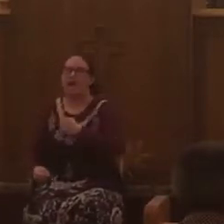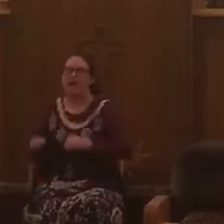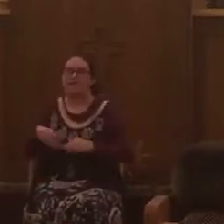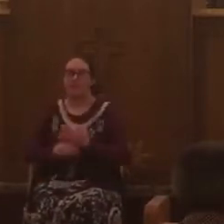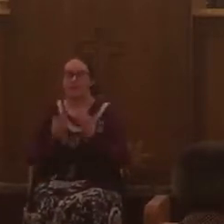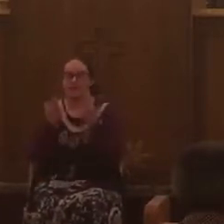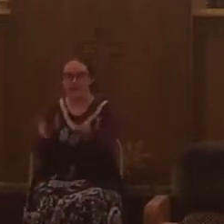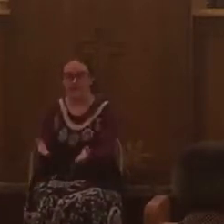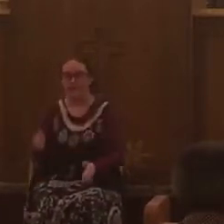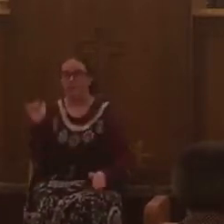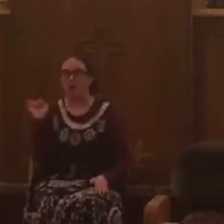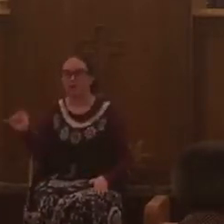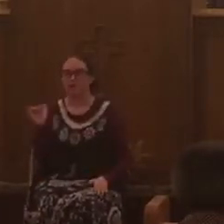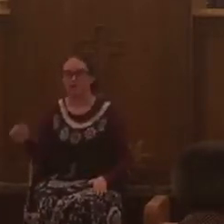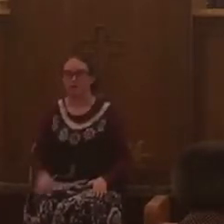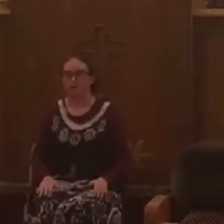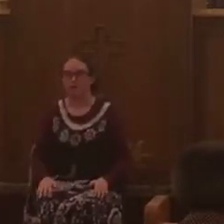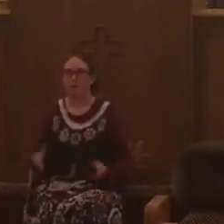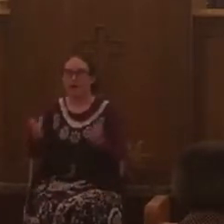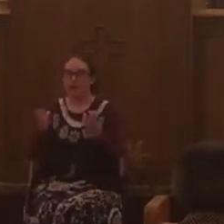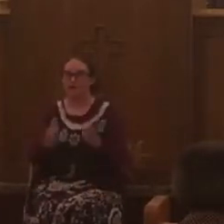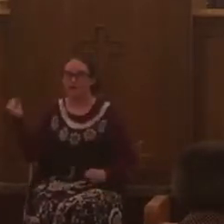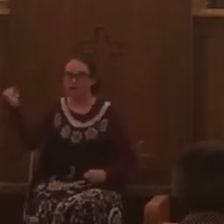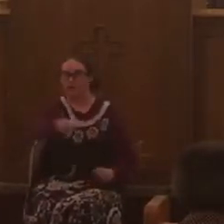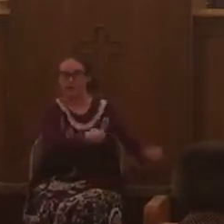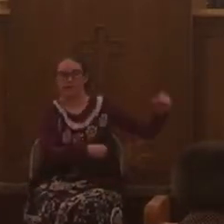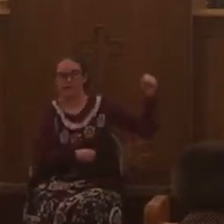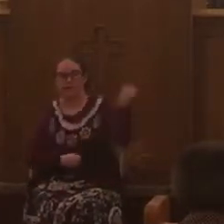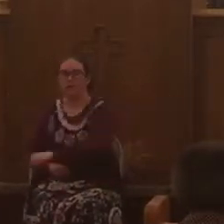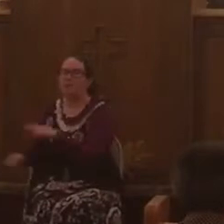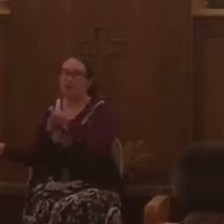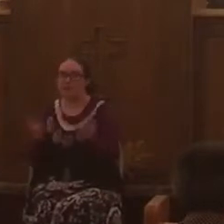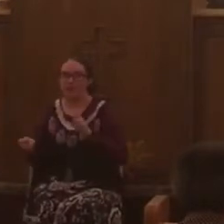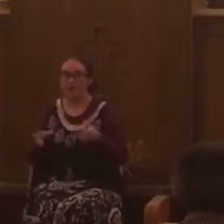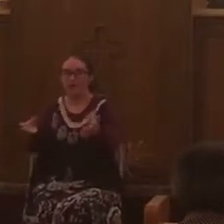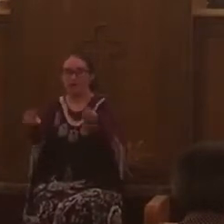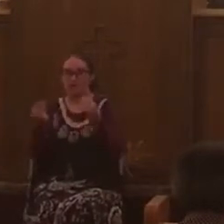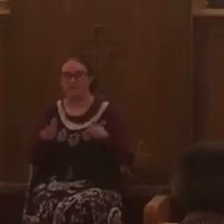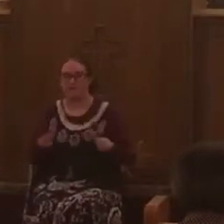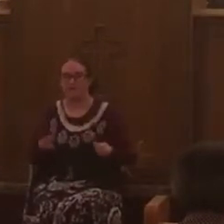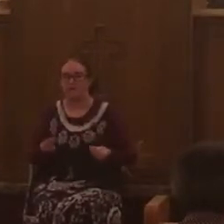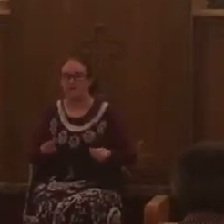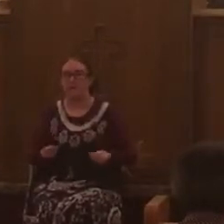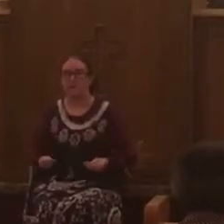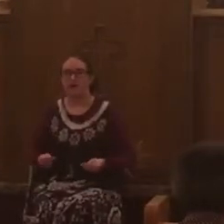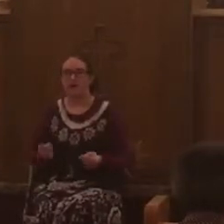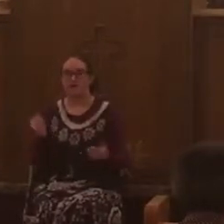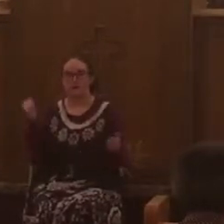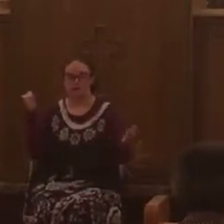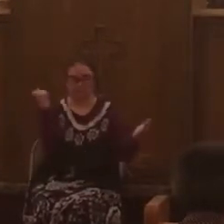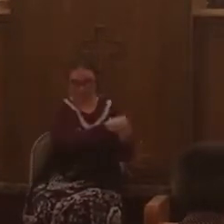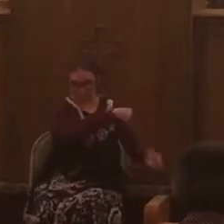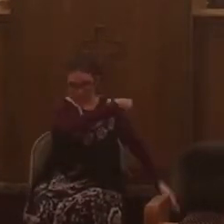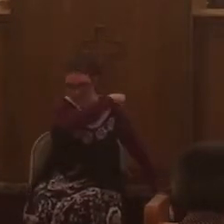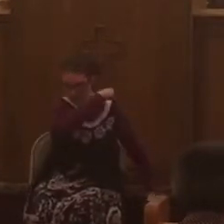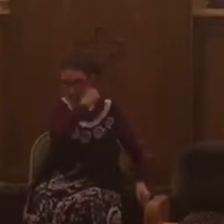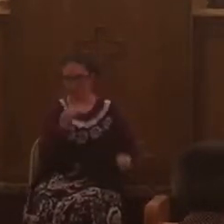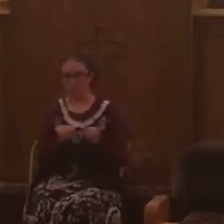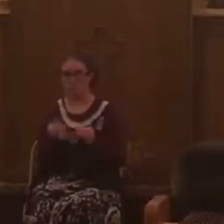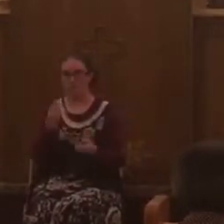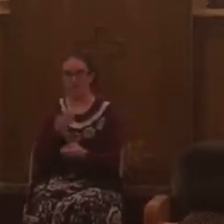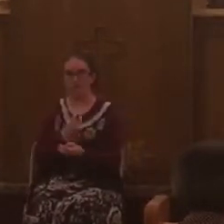poor, pitiful me. Come on, get up, get real, get right and say, hey, you know what? I don't care how bad